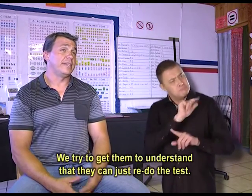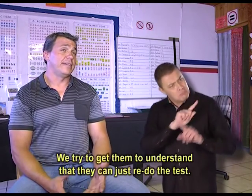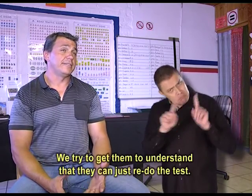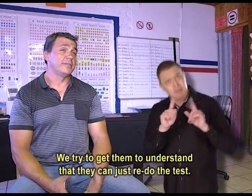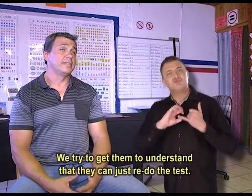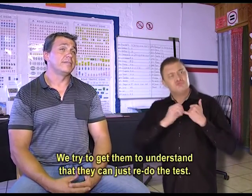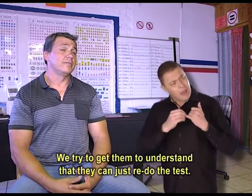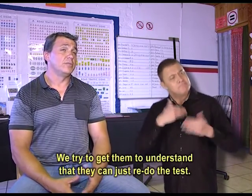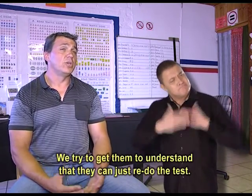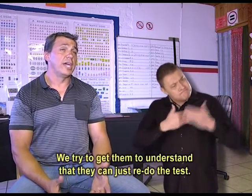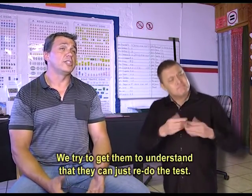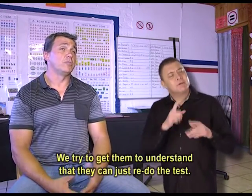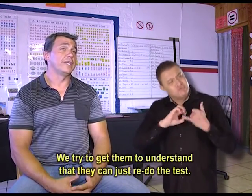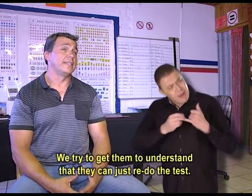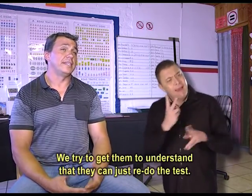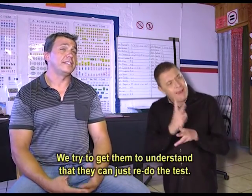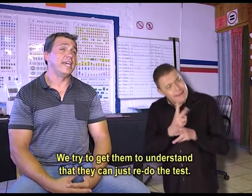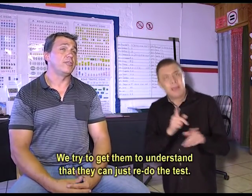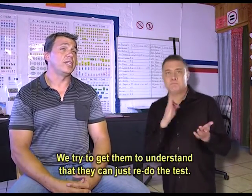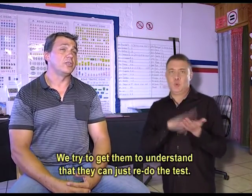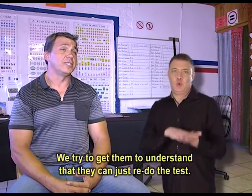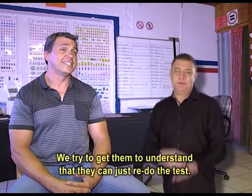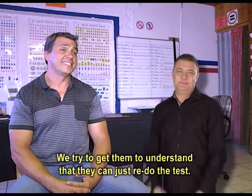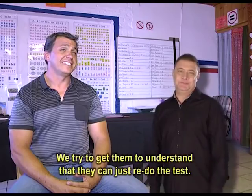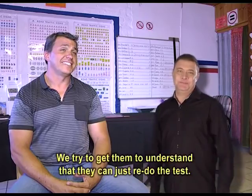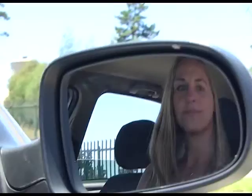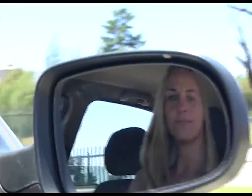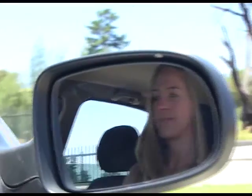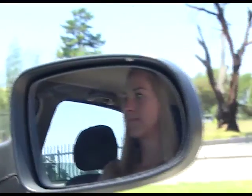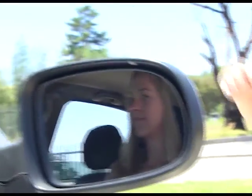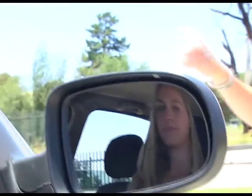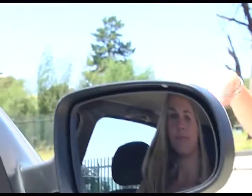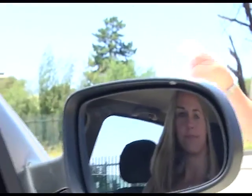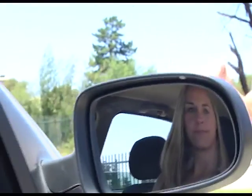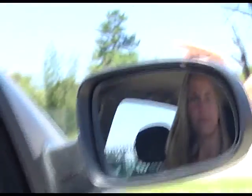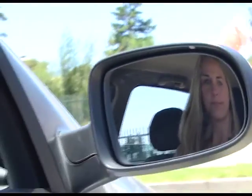them to understand, you know what, you can just book another test and redo it.